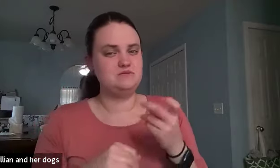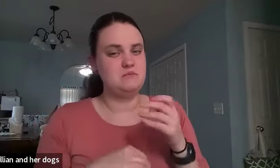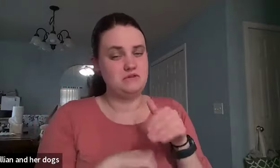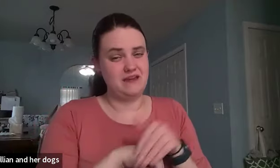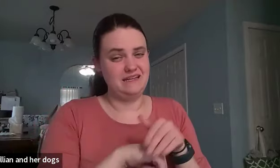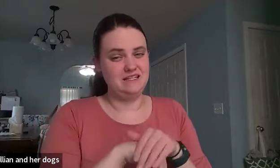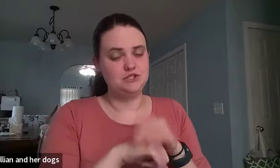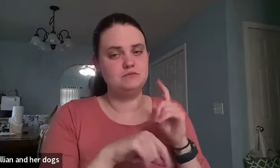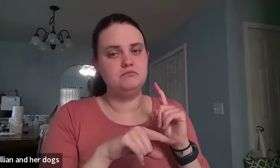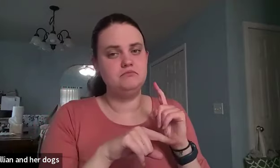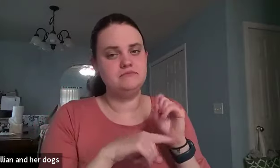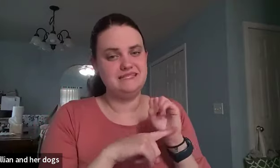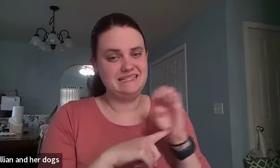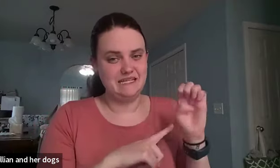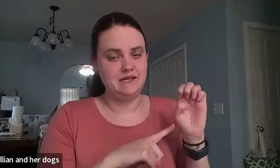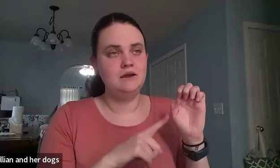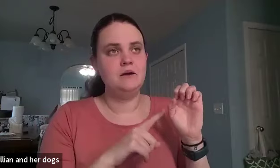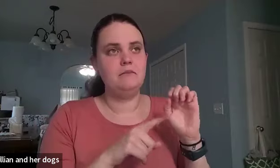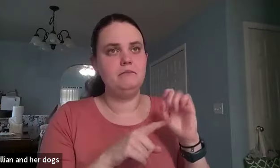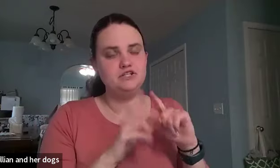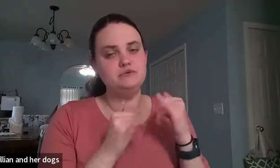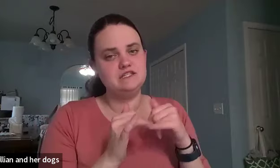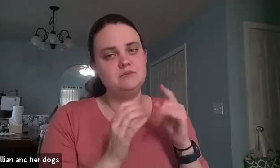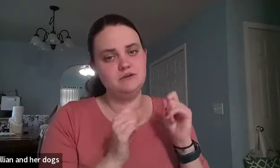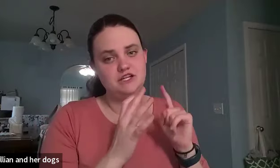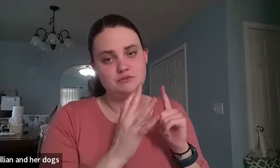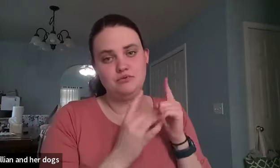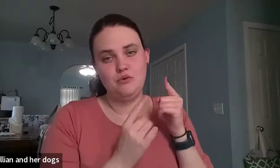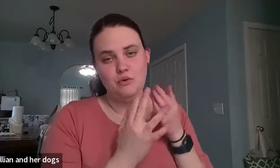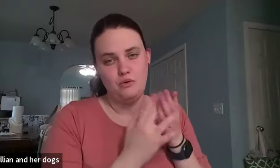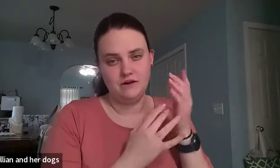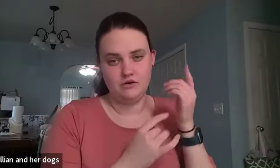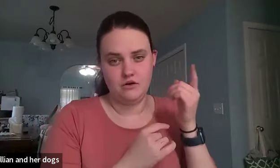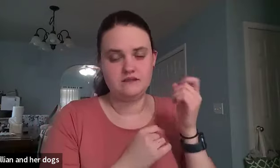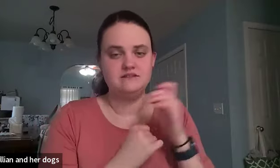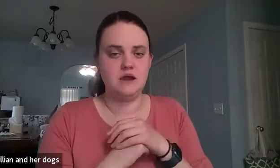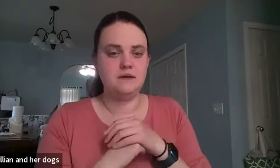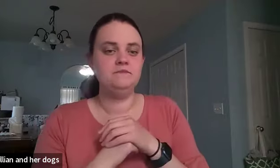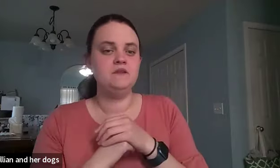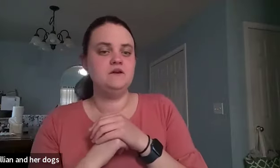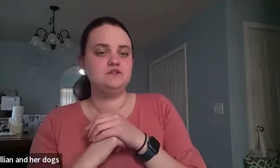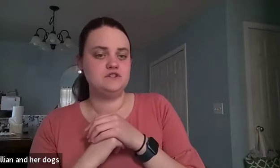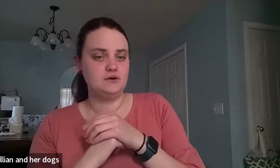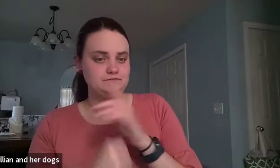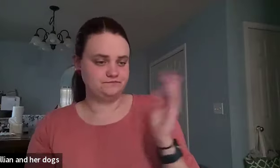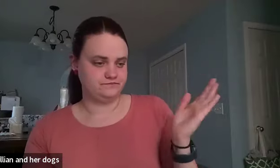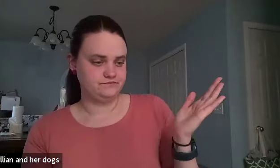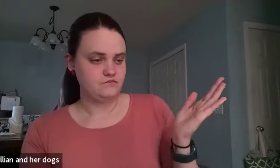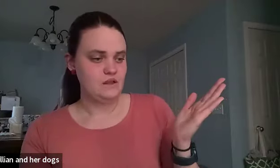little bit more that English C, but you would still be able to get your point across. Okay. So